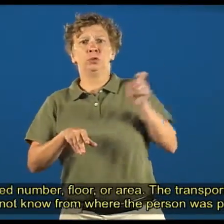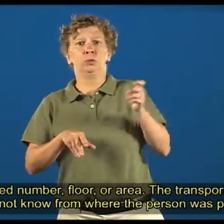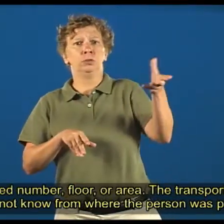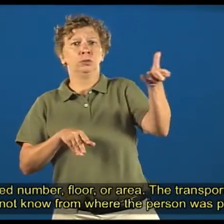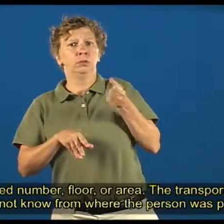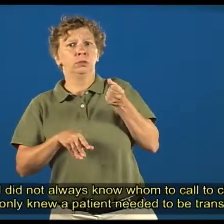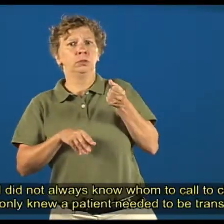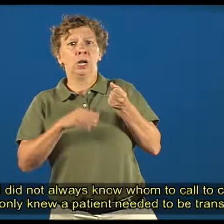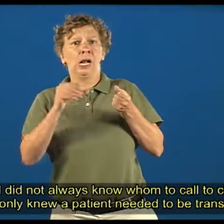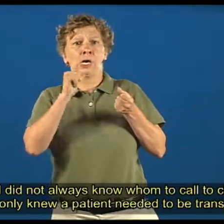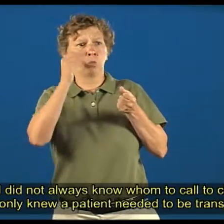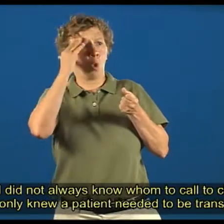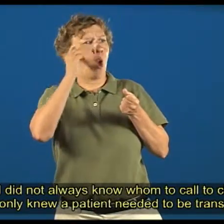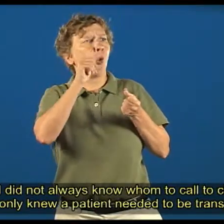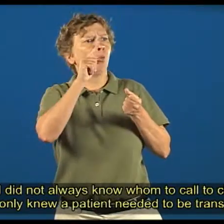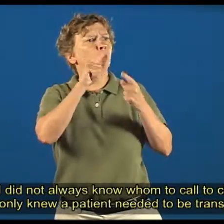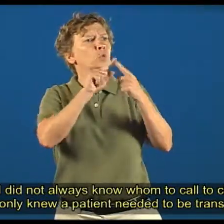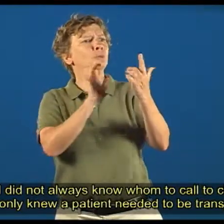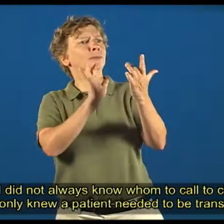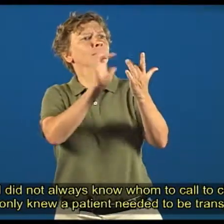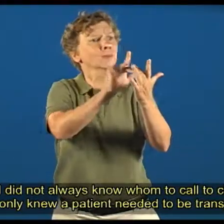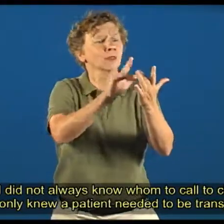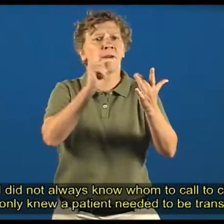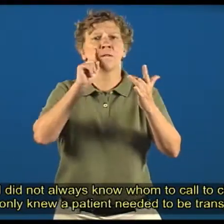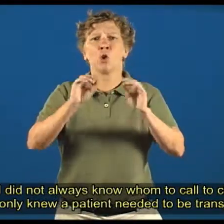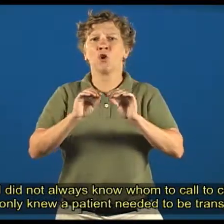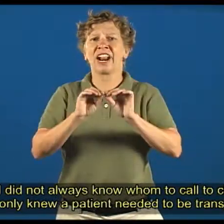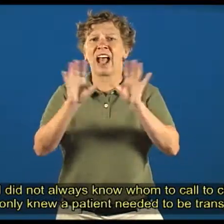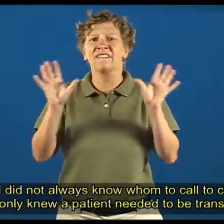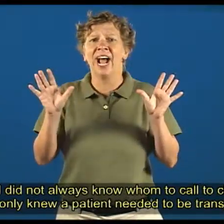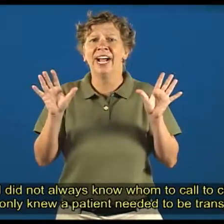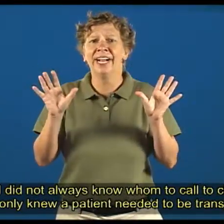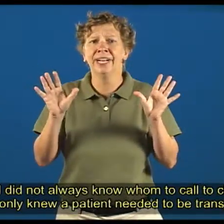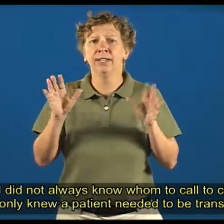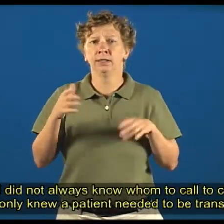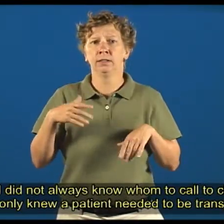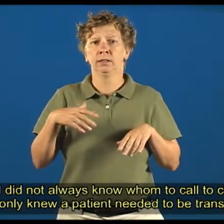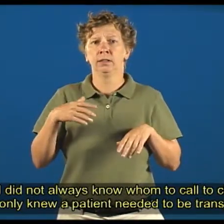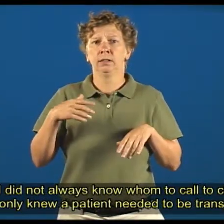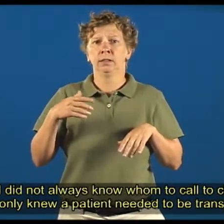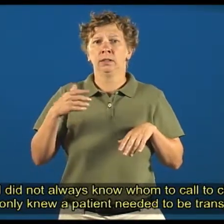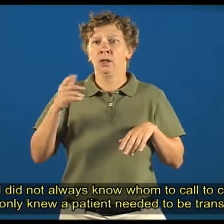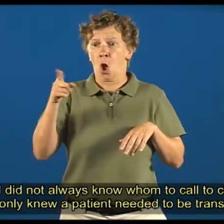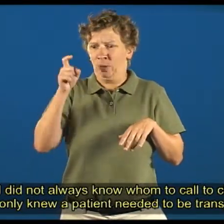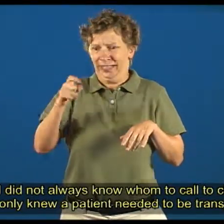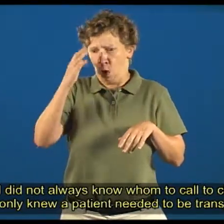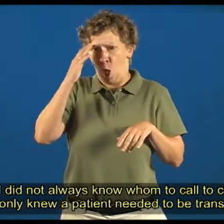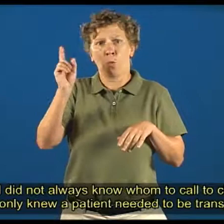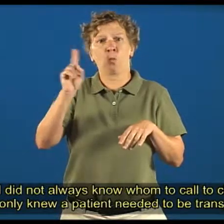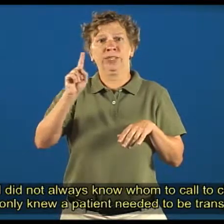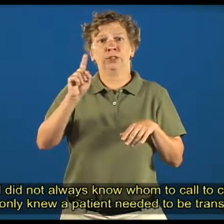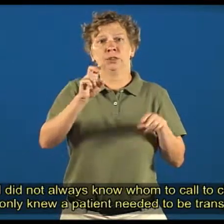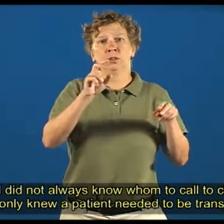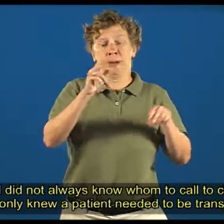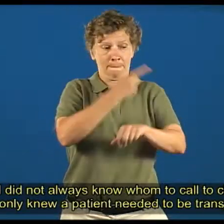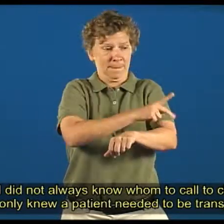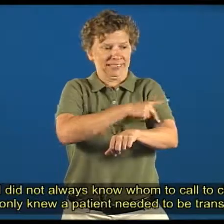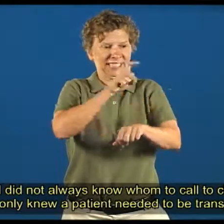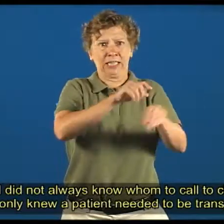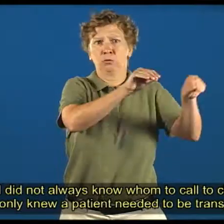paging and did not always know whom to call to clarify. She only knew a patient needed to be